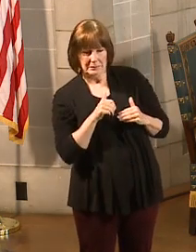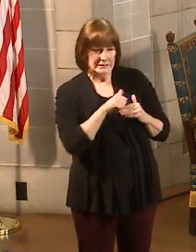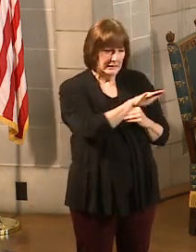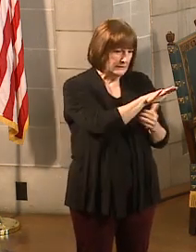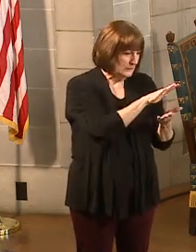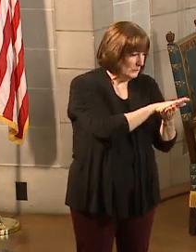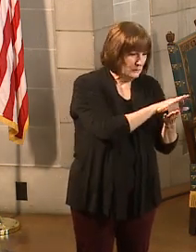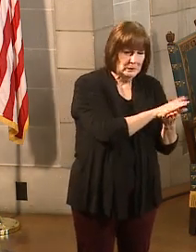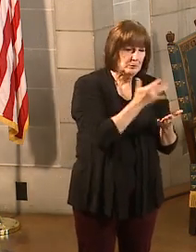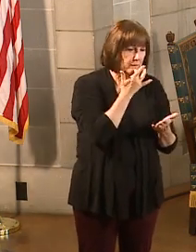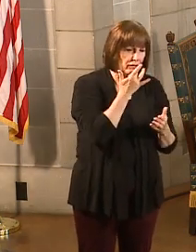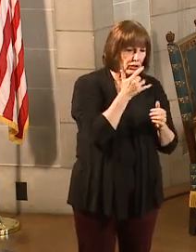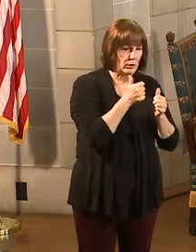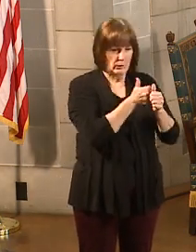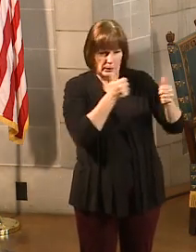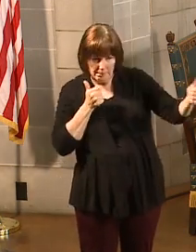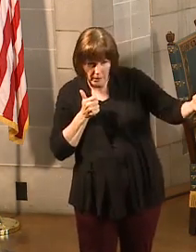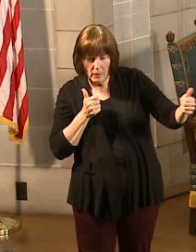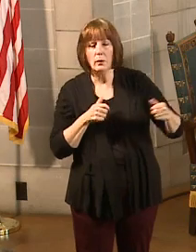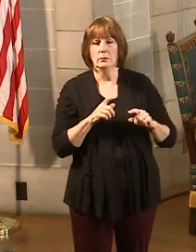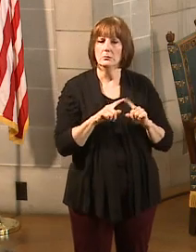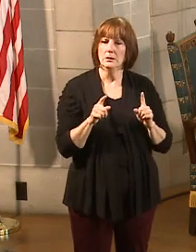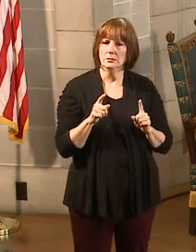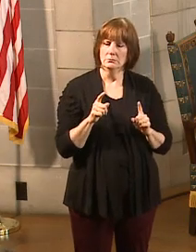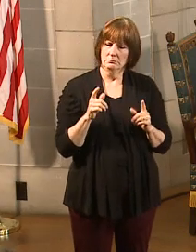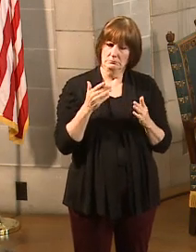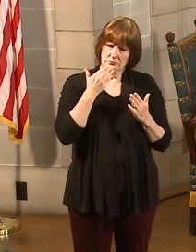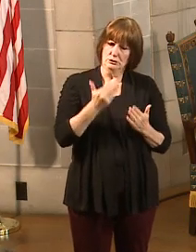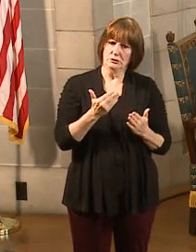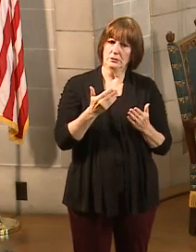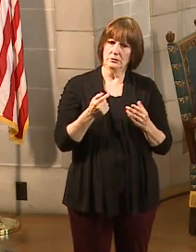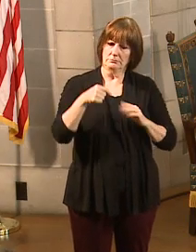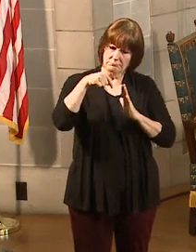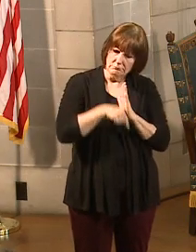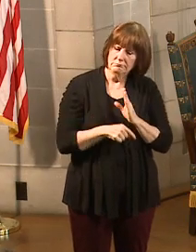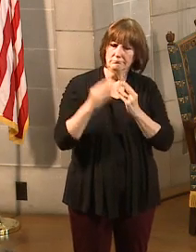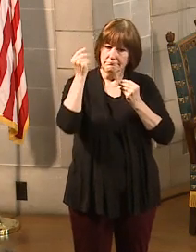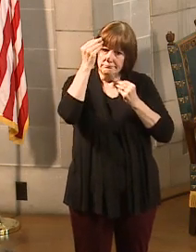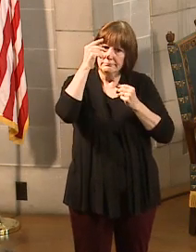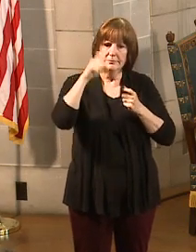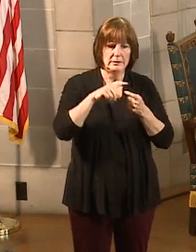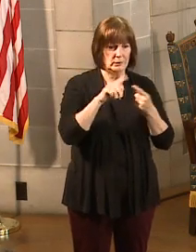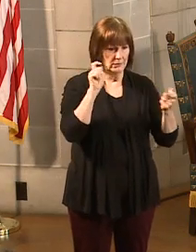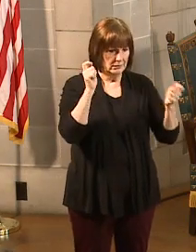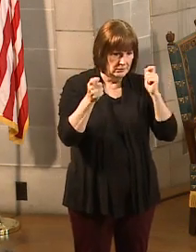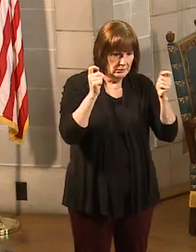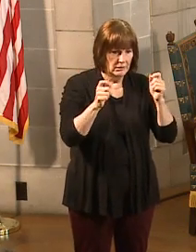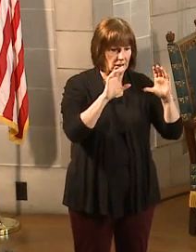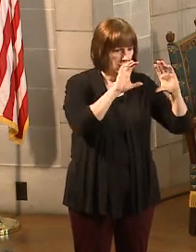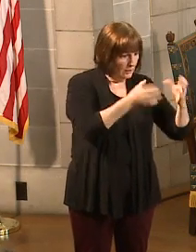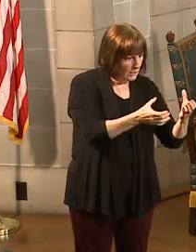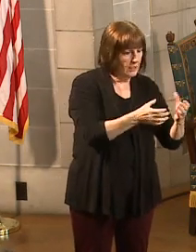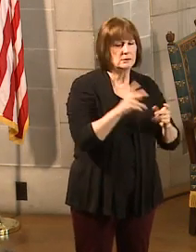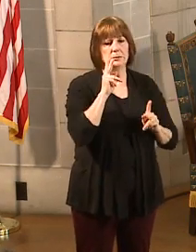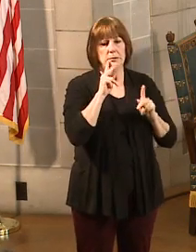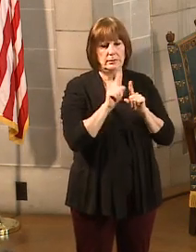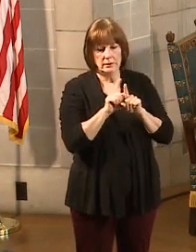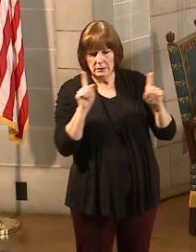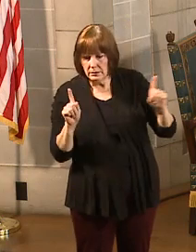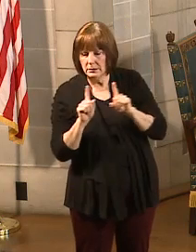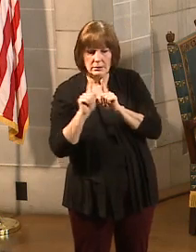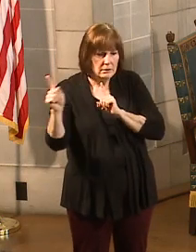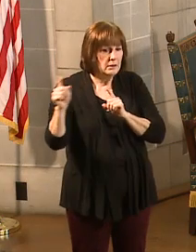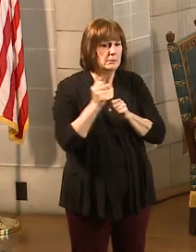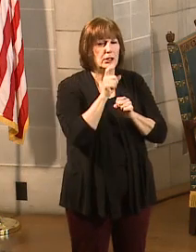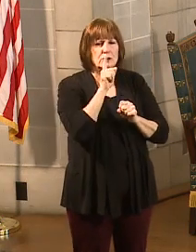other steps to do to be able to bring kids back. And again, this is going to require modification of classrooms, spreading people out,